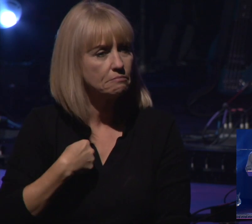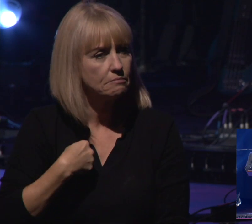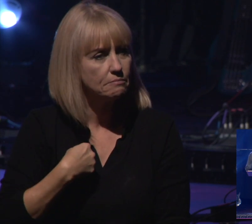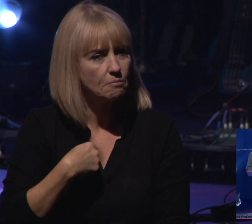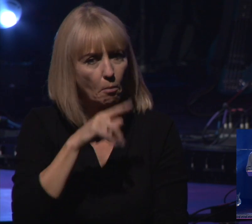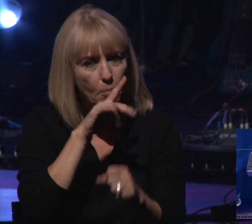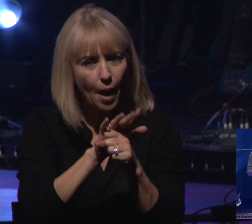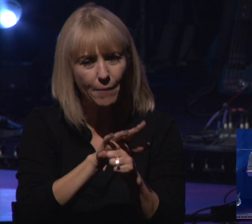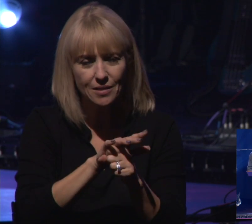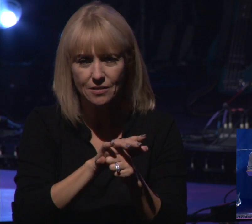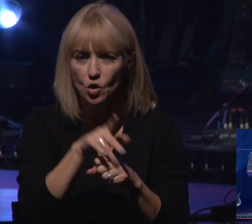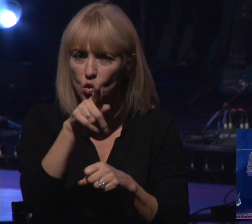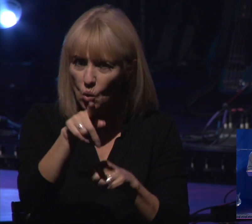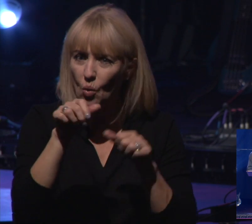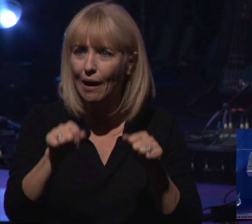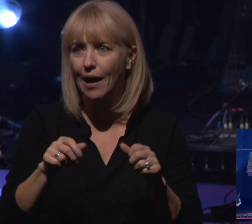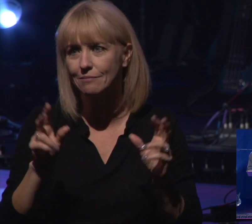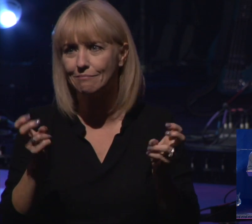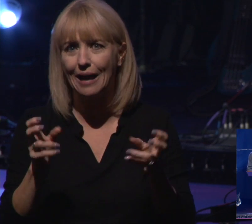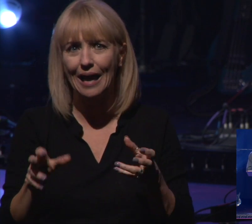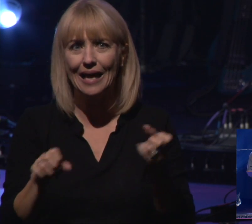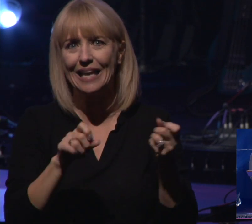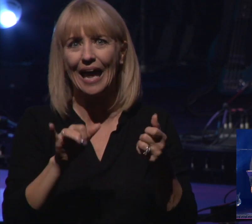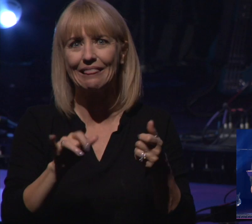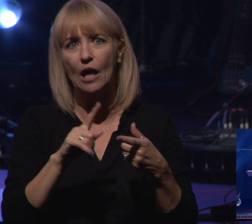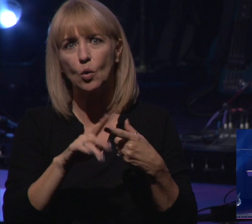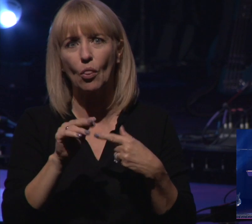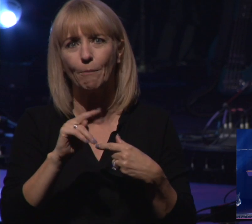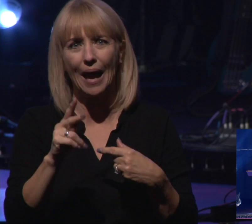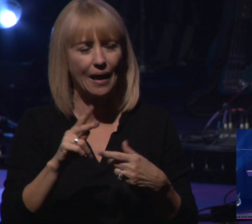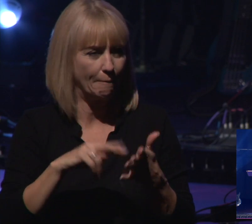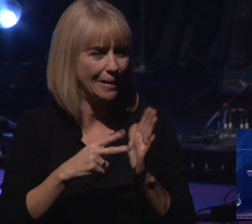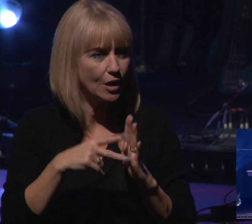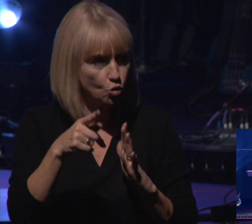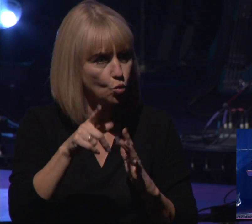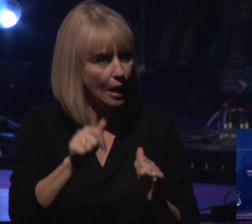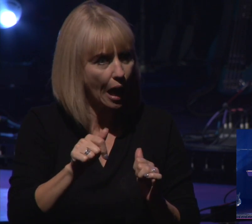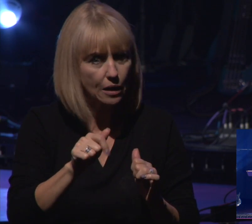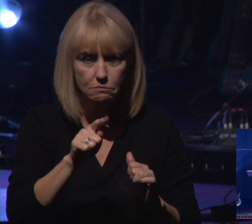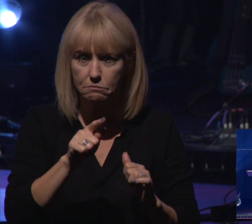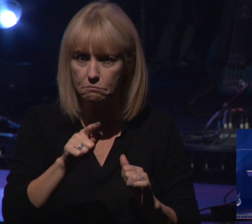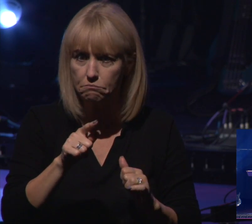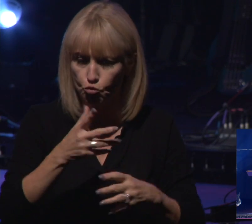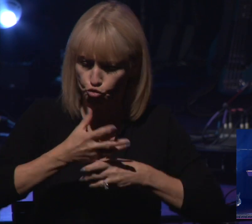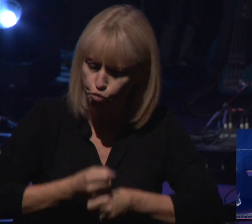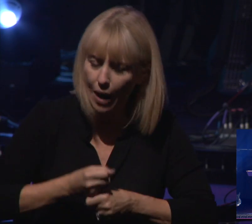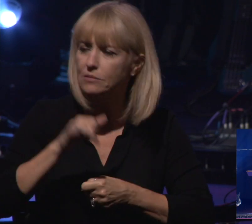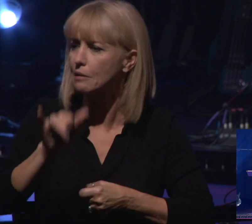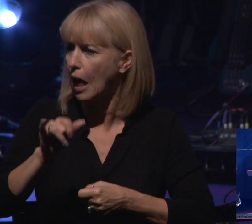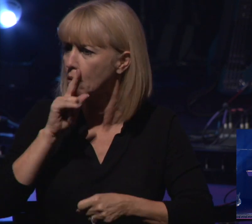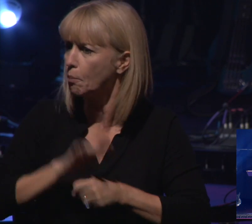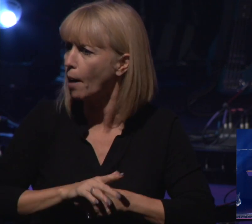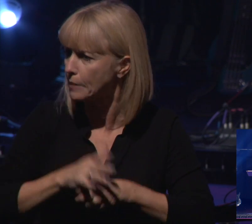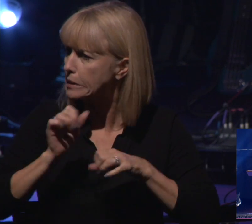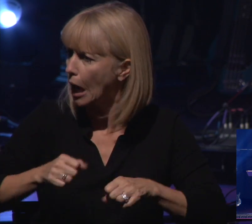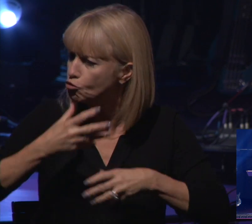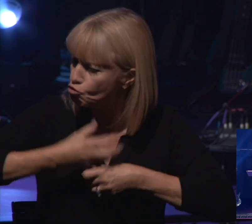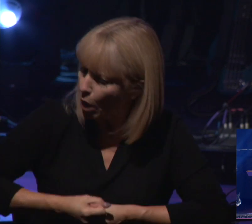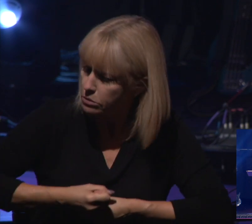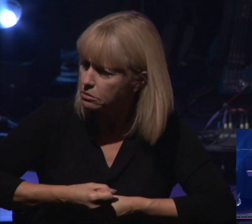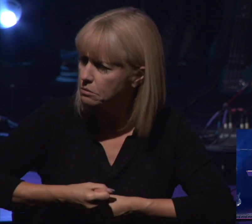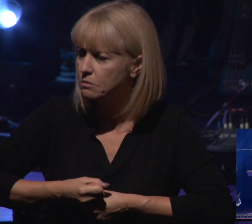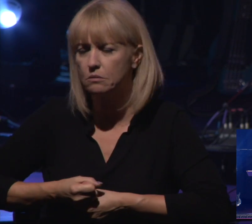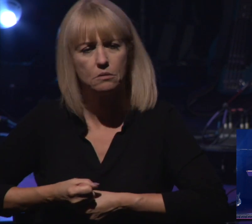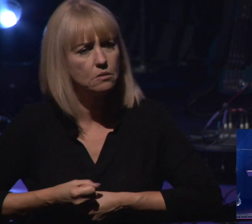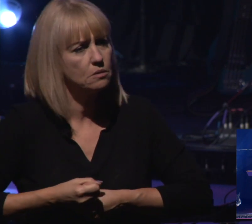that you can go to the bank on. That's solid. But most people fail. They may just do this. Okay, we're just going to stick this